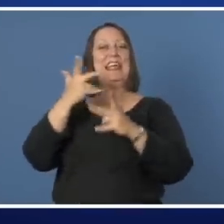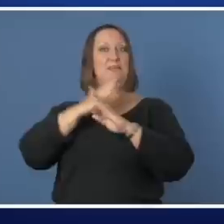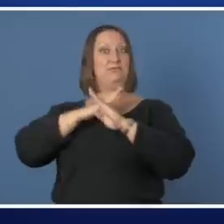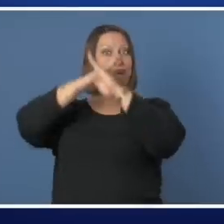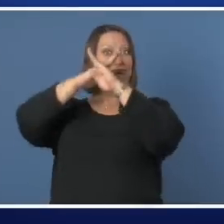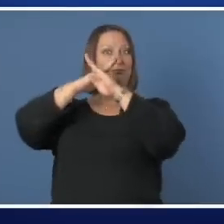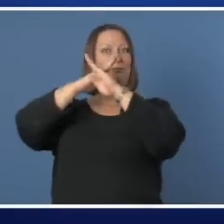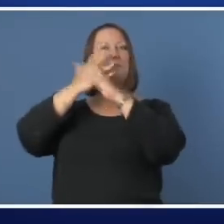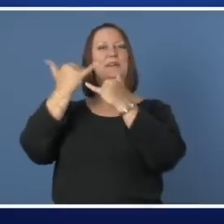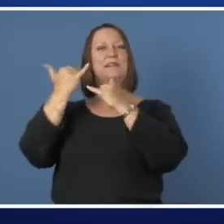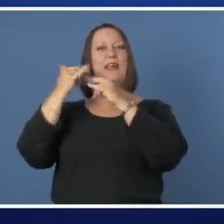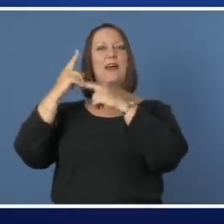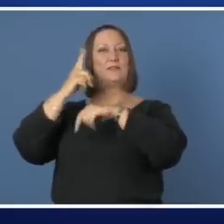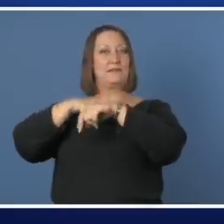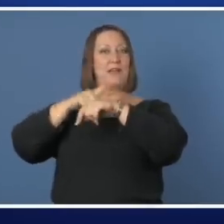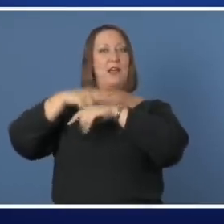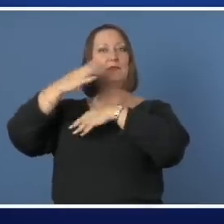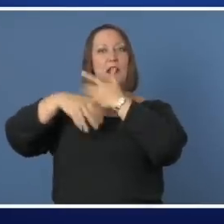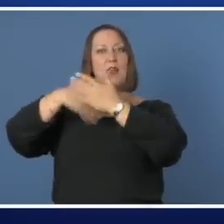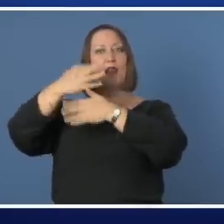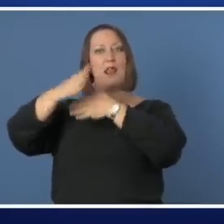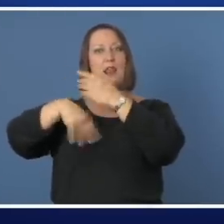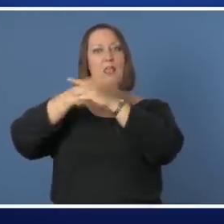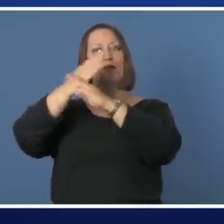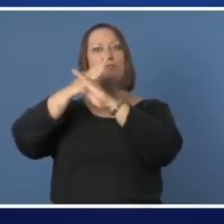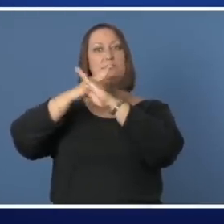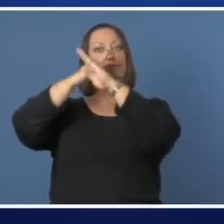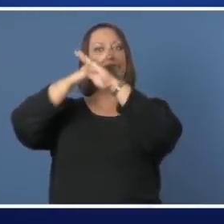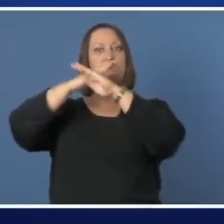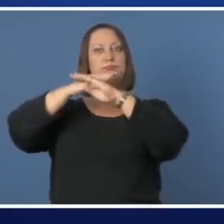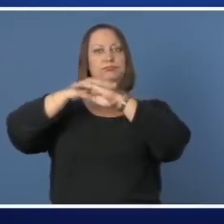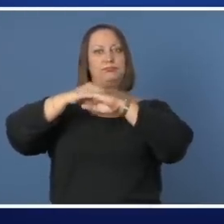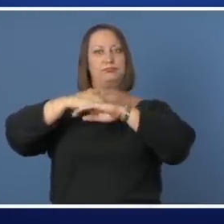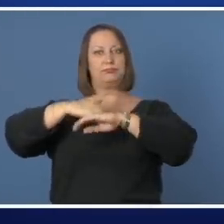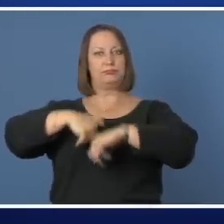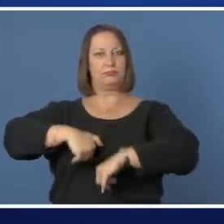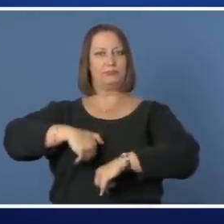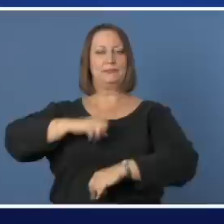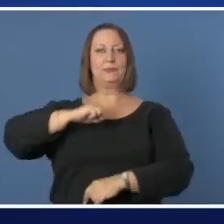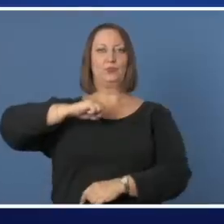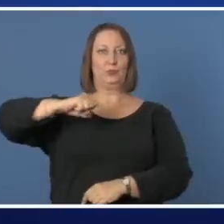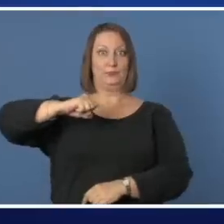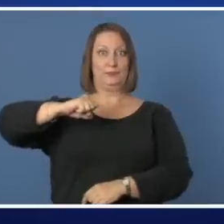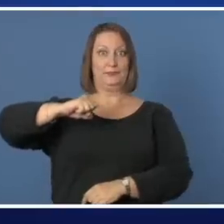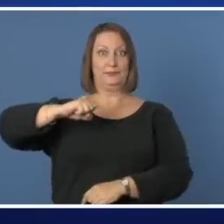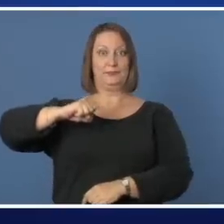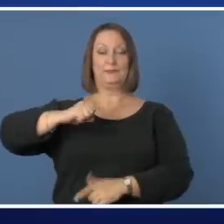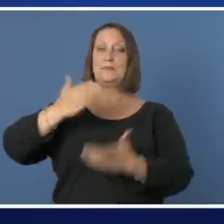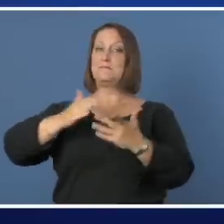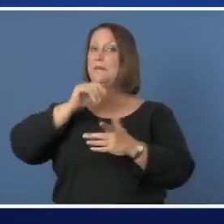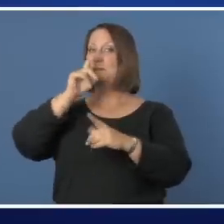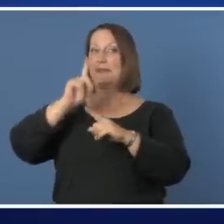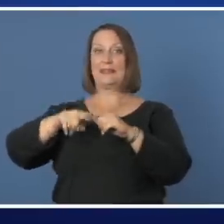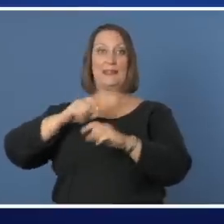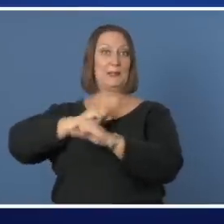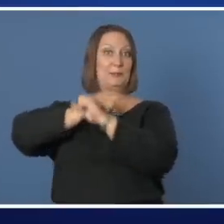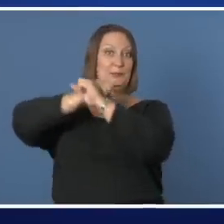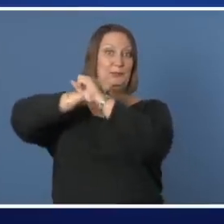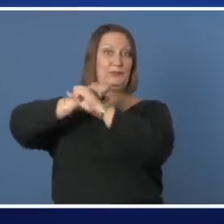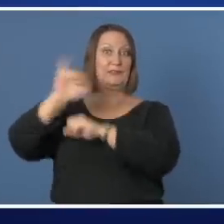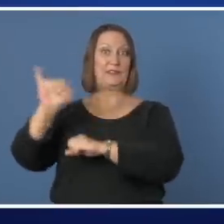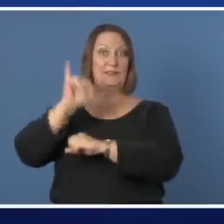vaccinations would remain effective but it is unlikely that people would still have a high enough level of